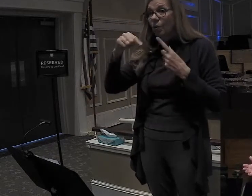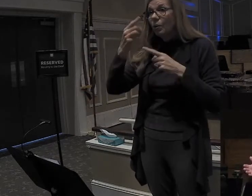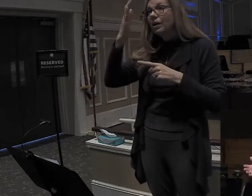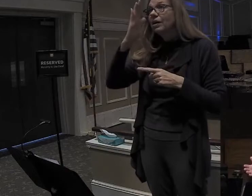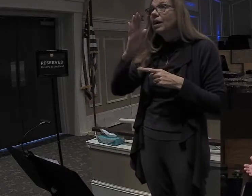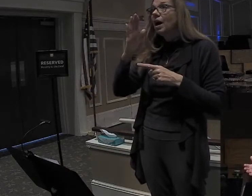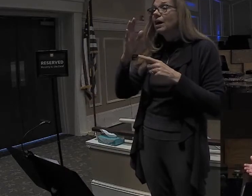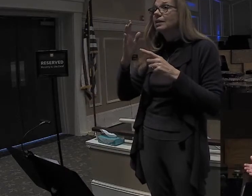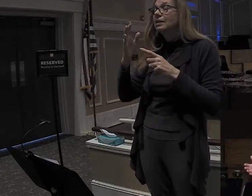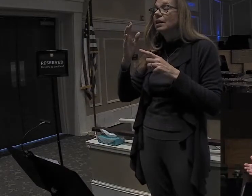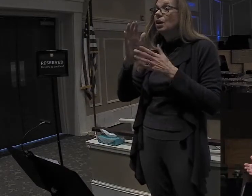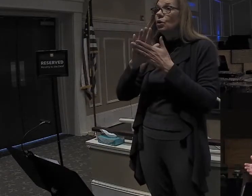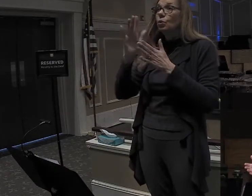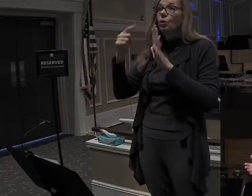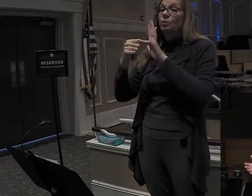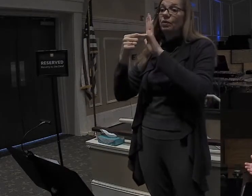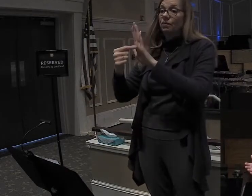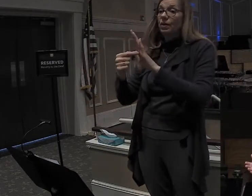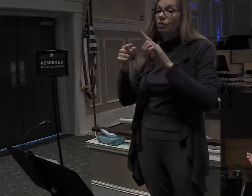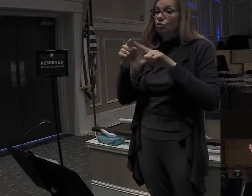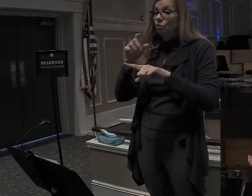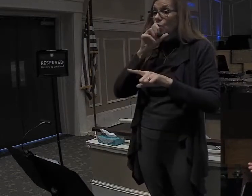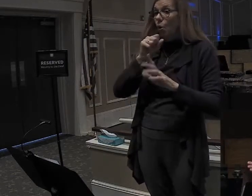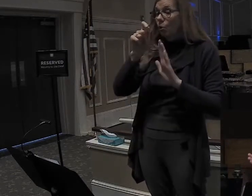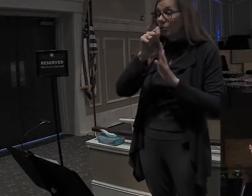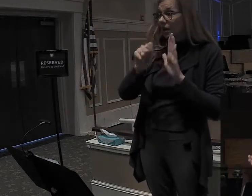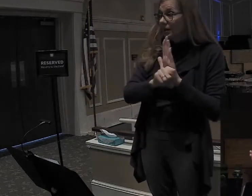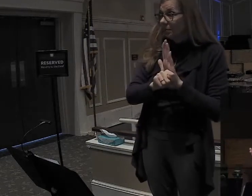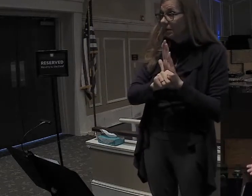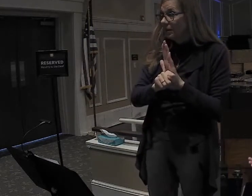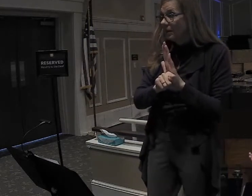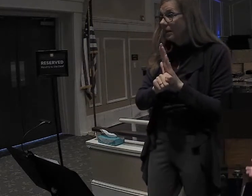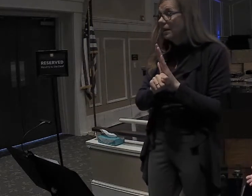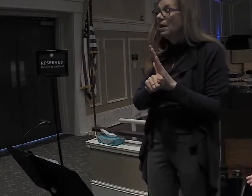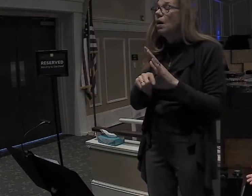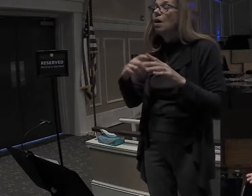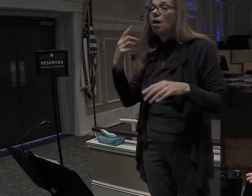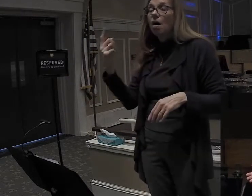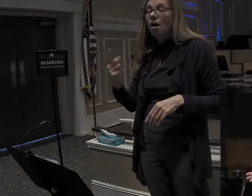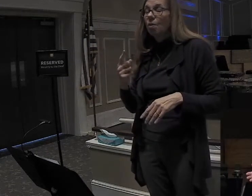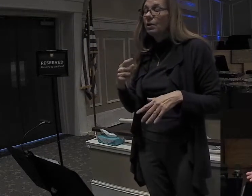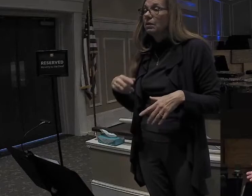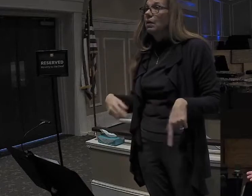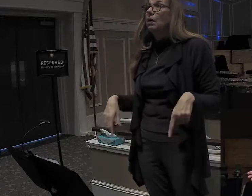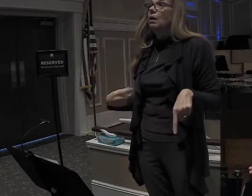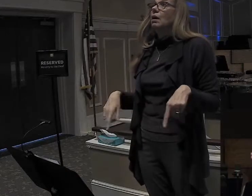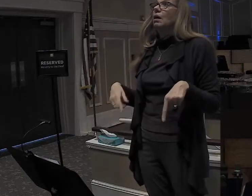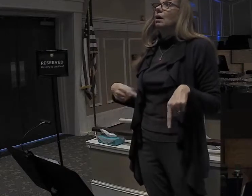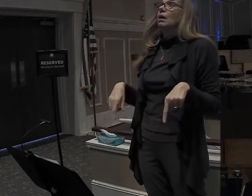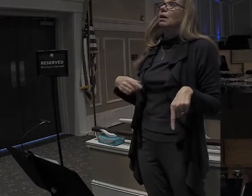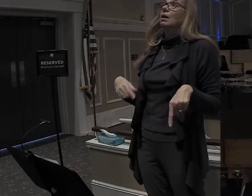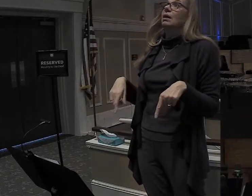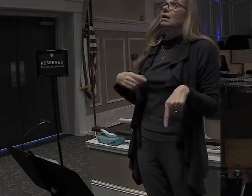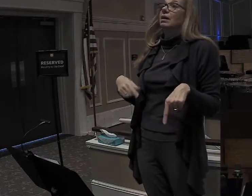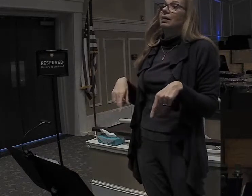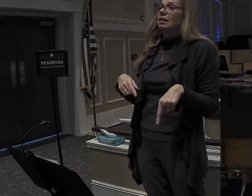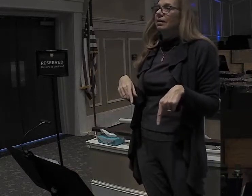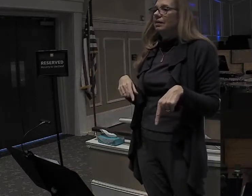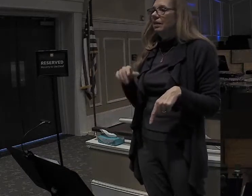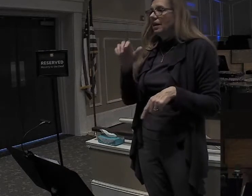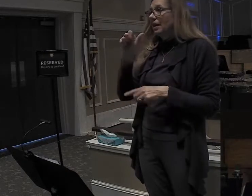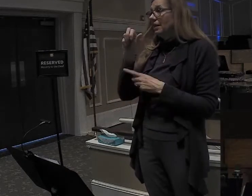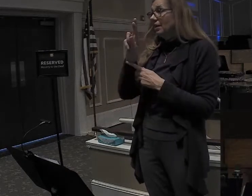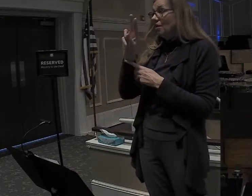in the Old Testament, it's always a very frightening thing. And the ark